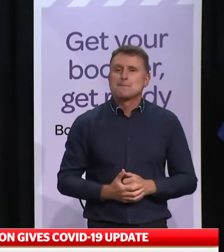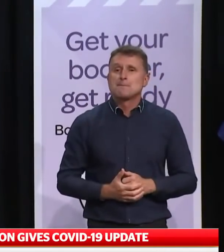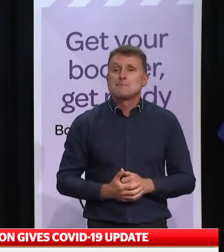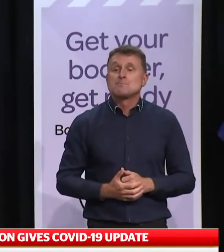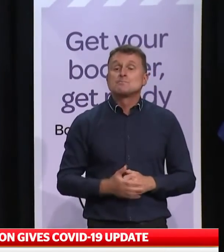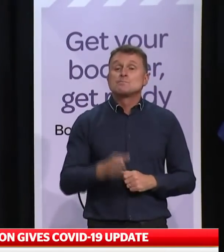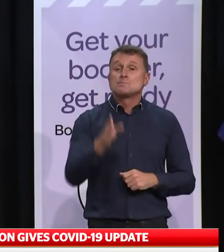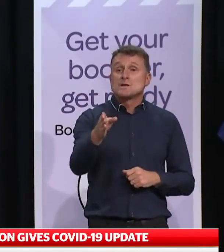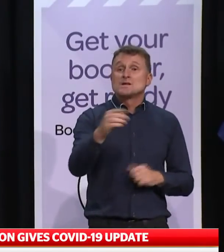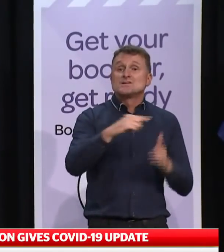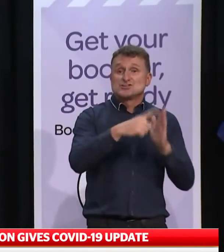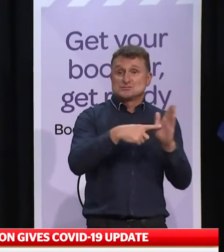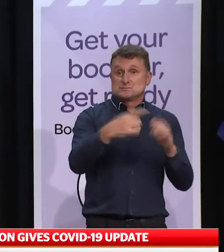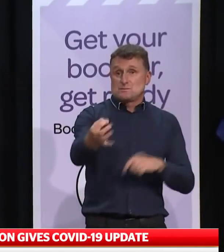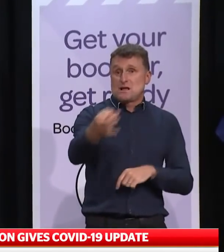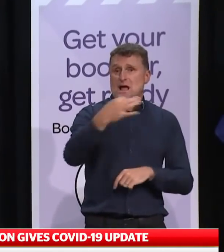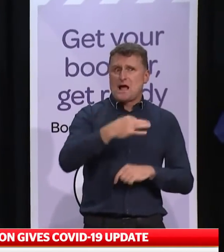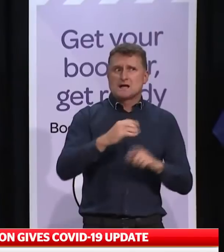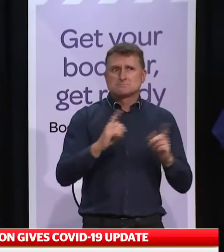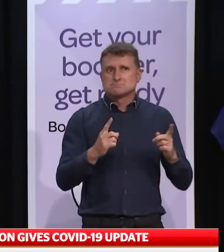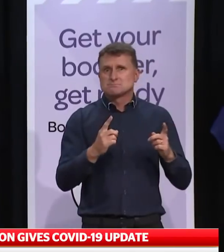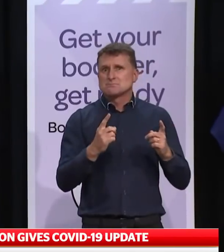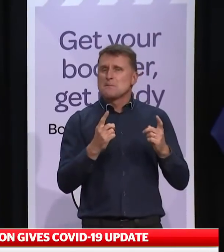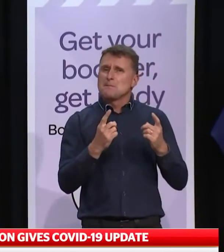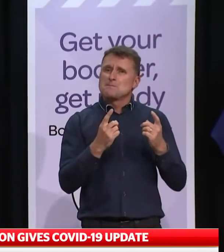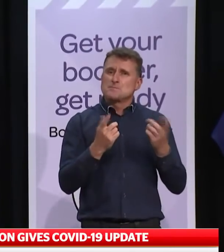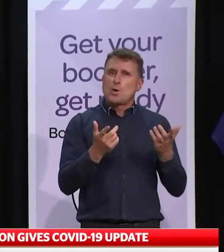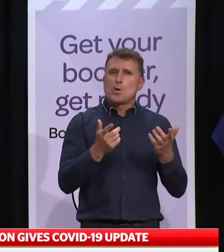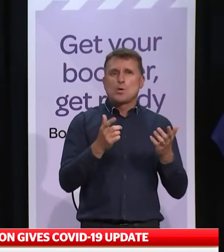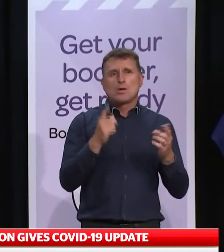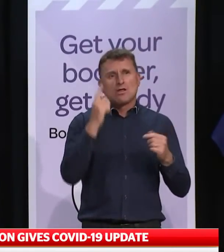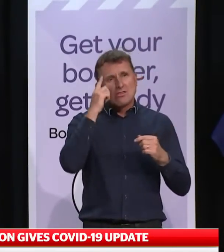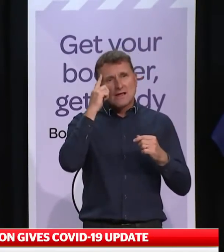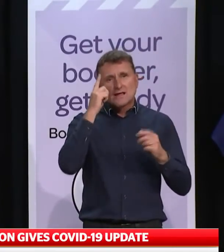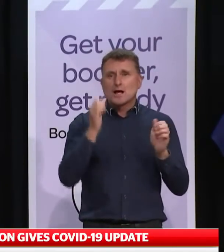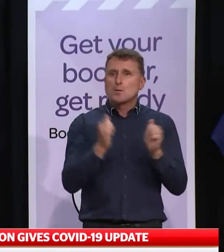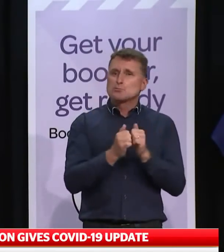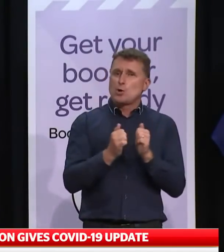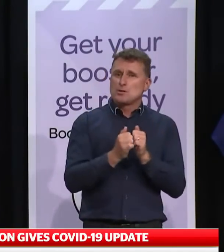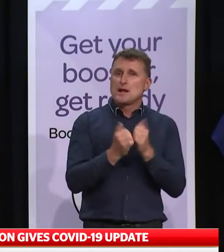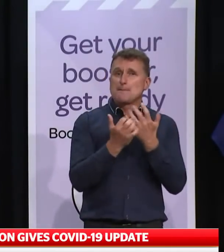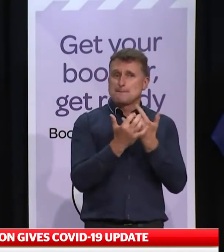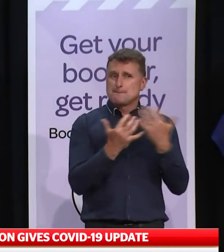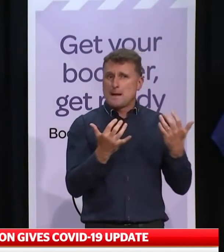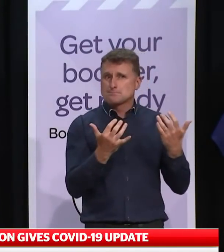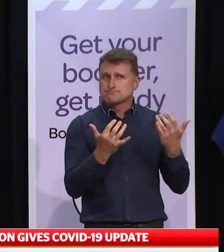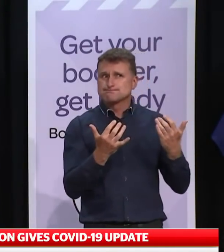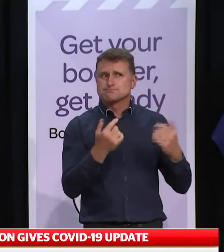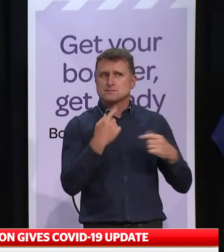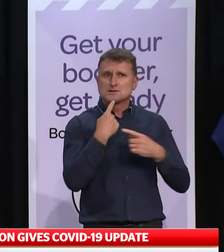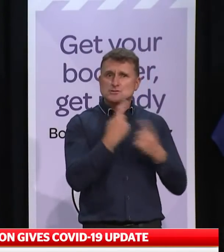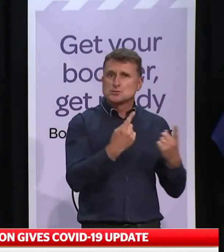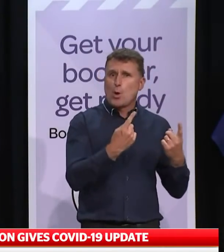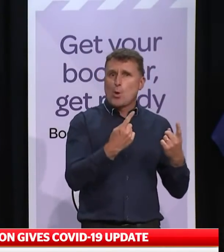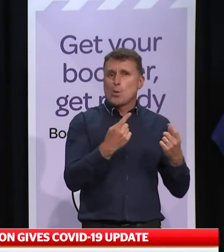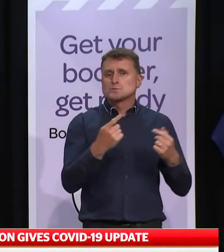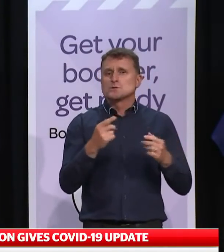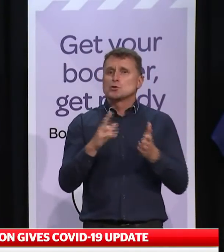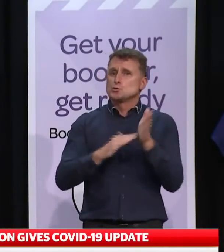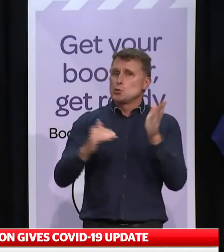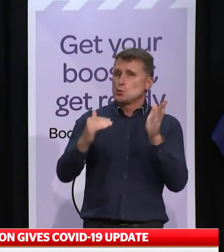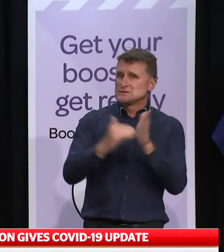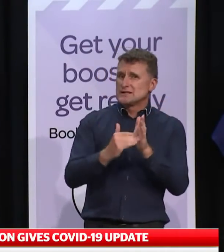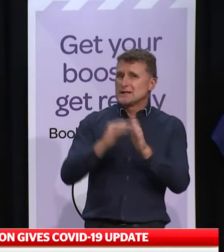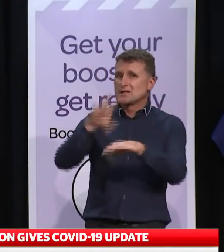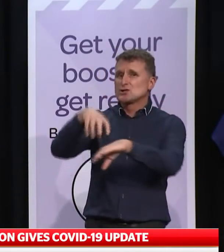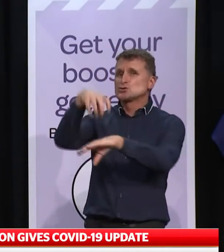to have told publicly that she had been offered consular assistance without asking for their permission